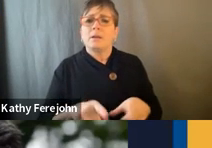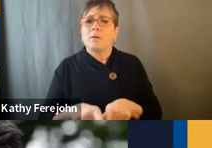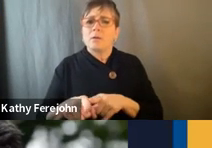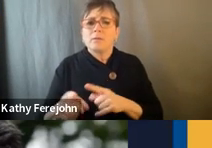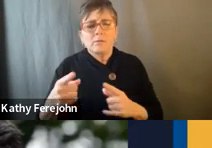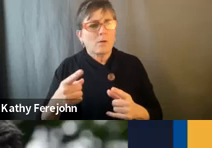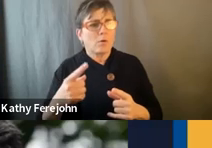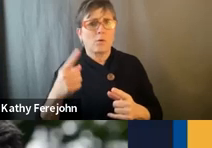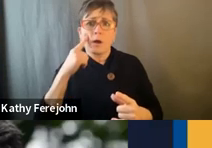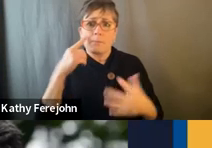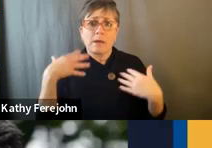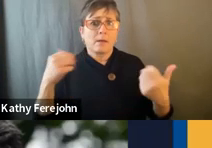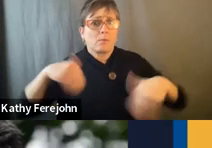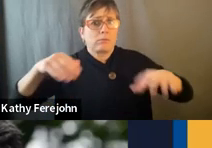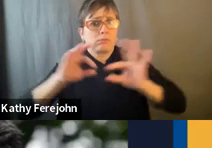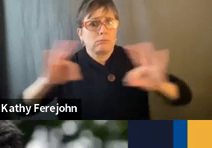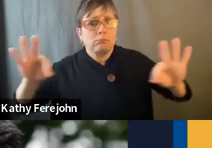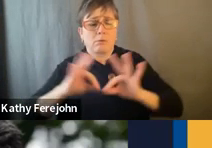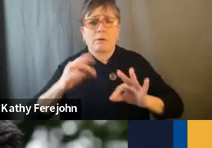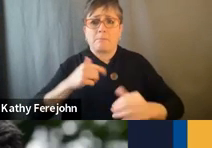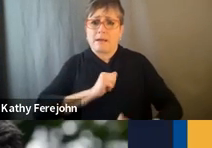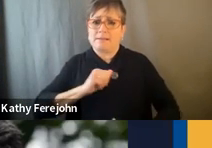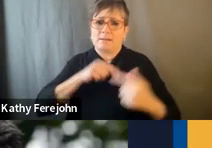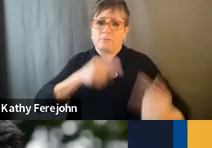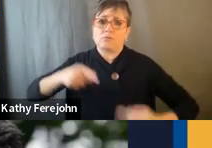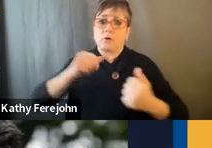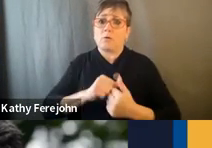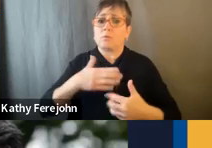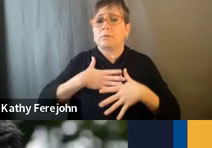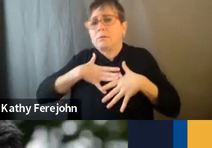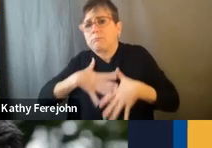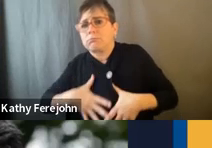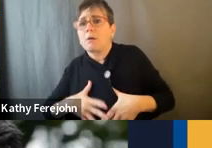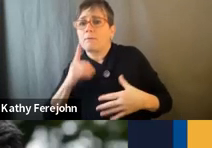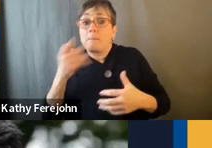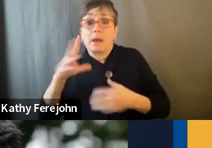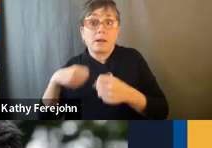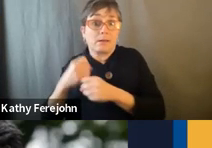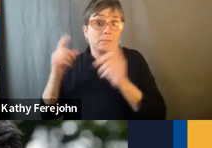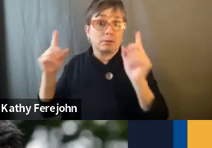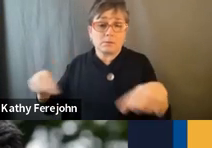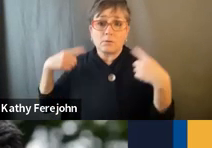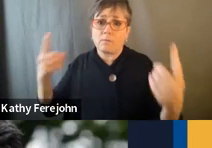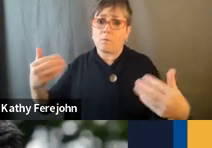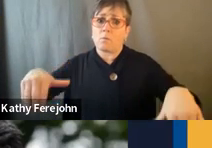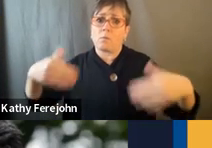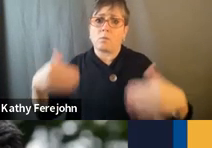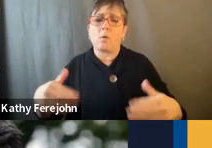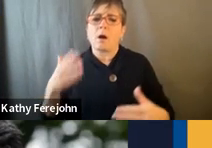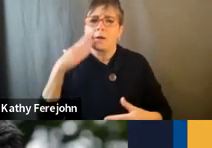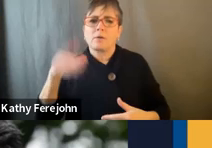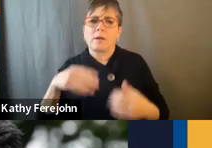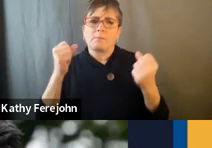depression for years. It's a really important issue to me. And that is something I know that Assemblywoman Hutt and many others have championed, the